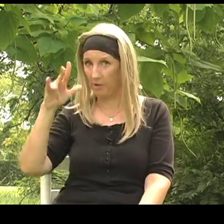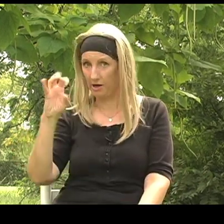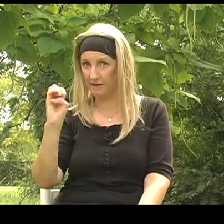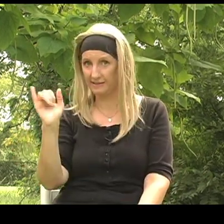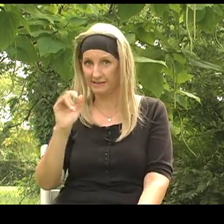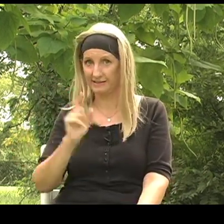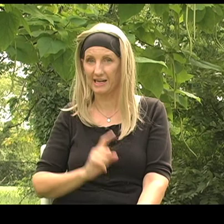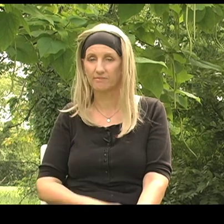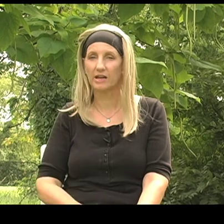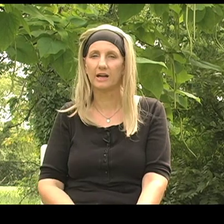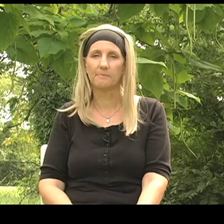menopause at the same time.